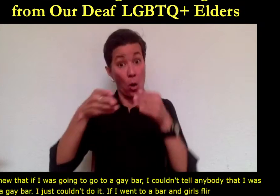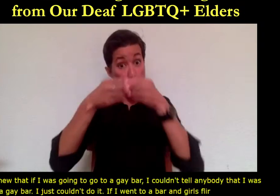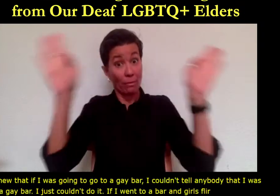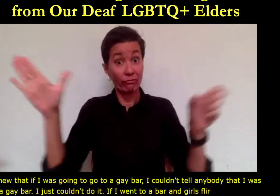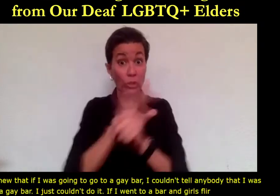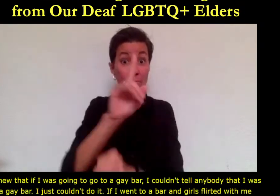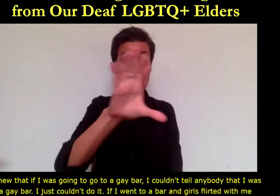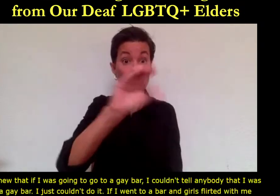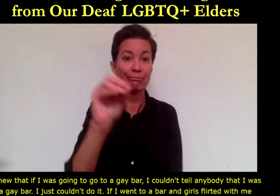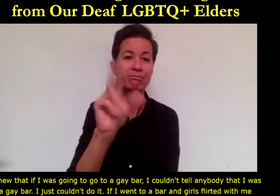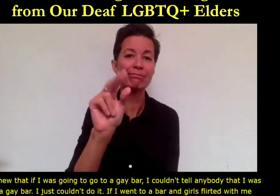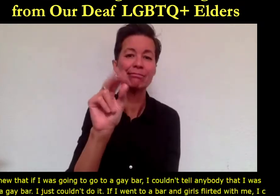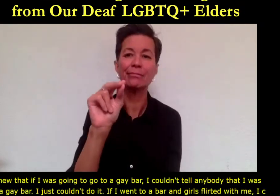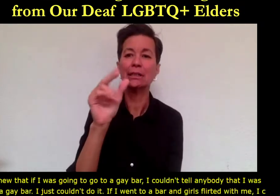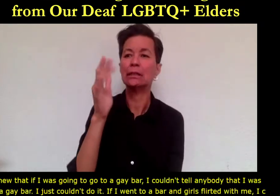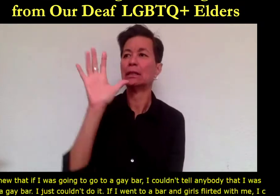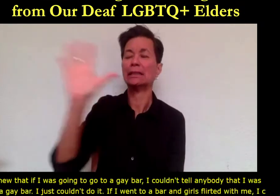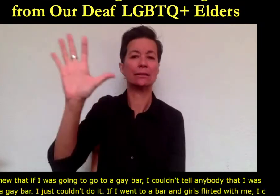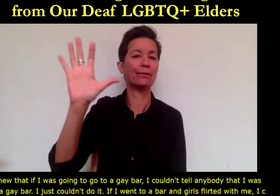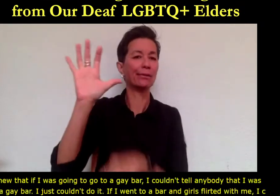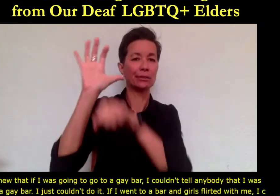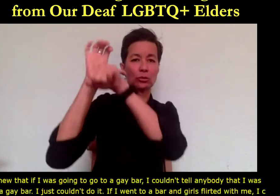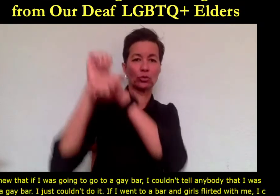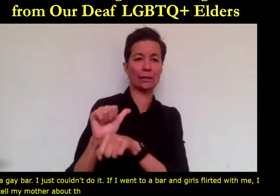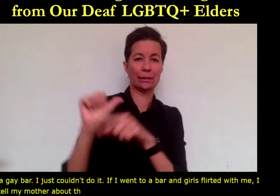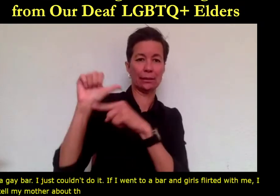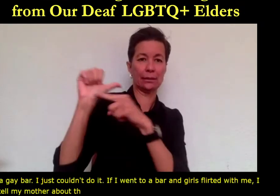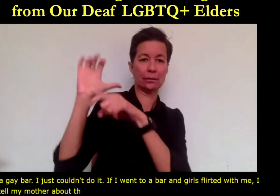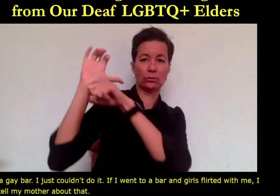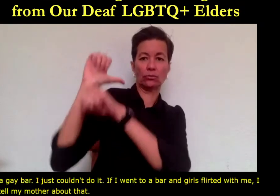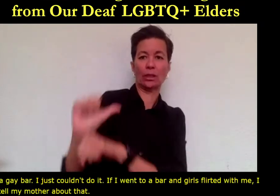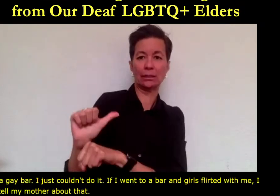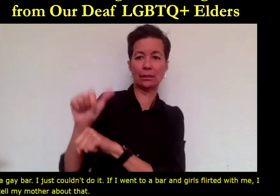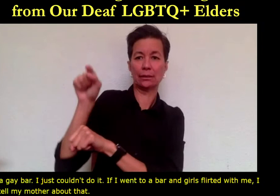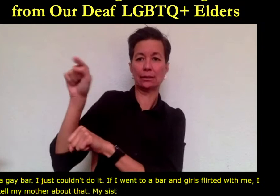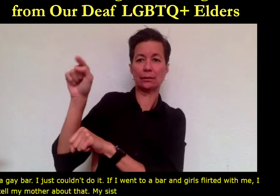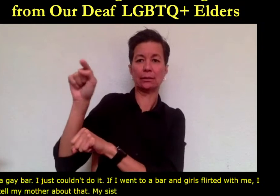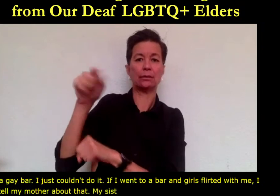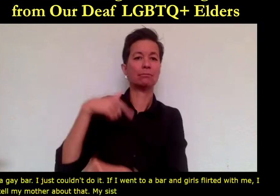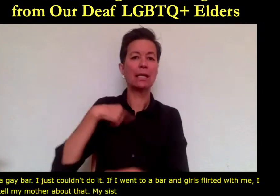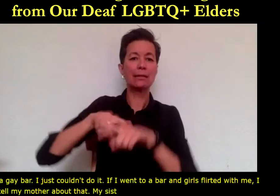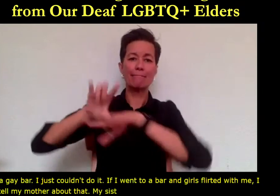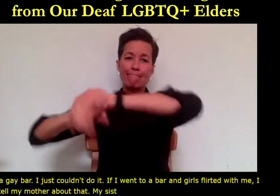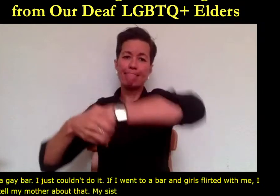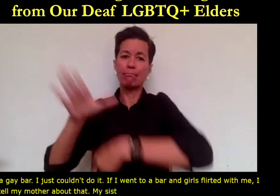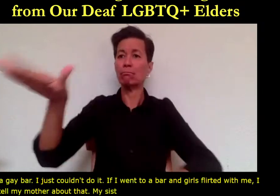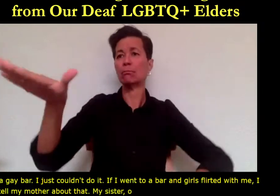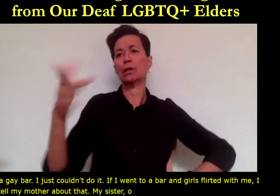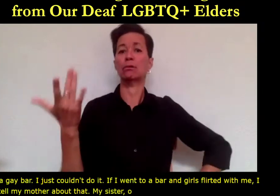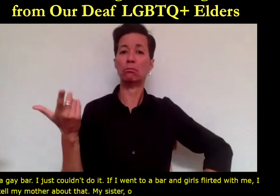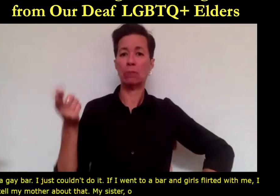and she's getting better about being open-minded but there's a tradition that she still hangs on to